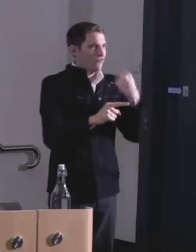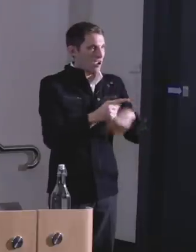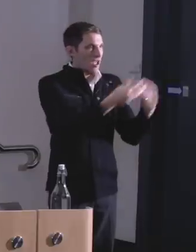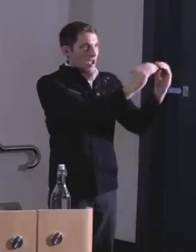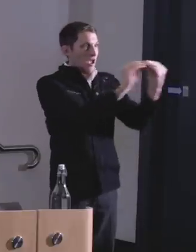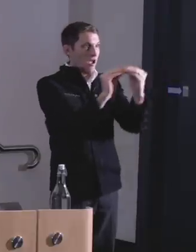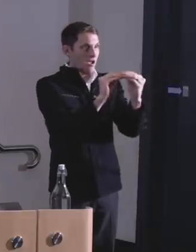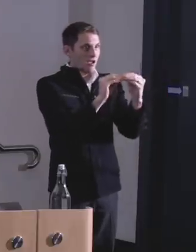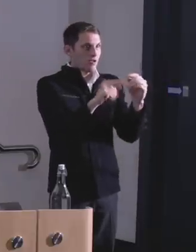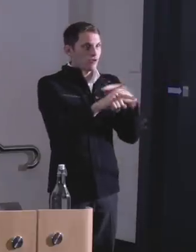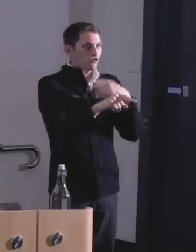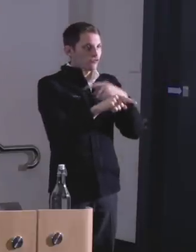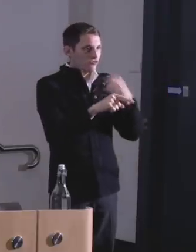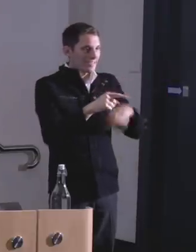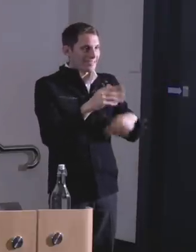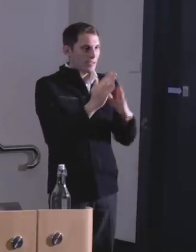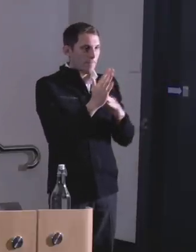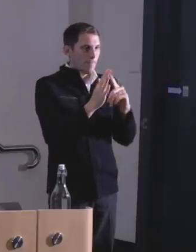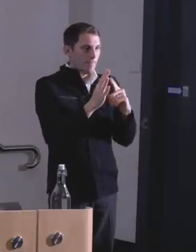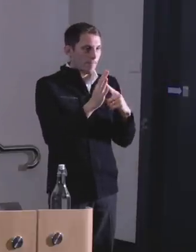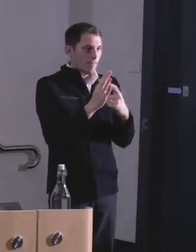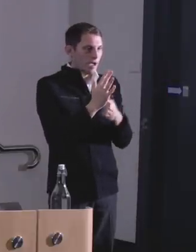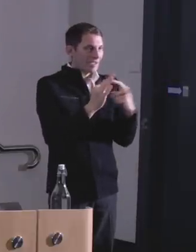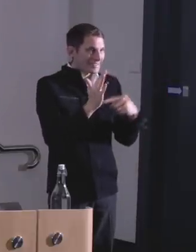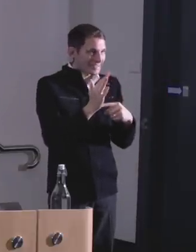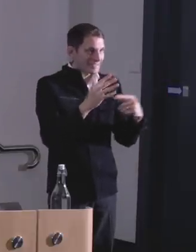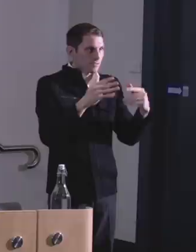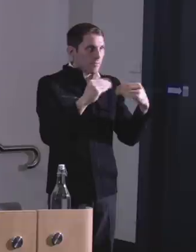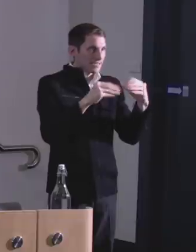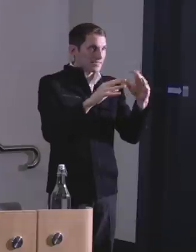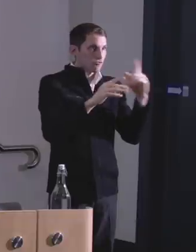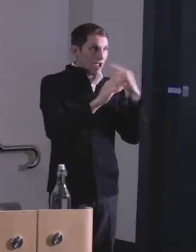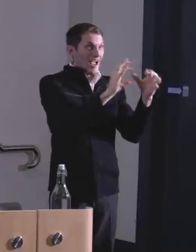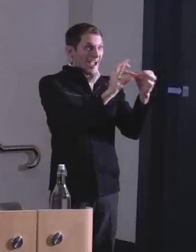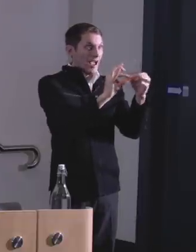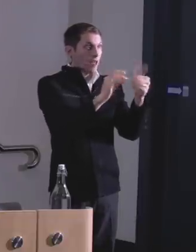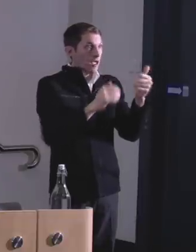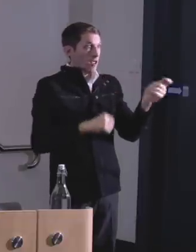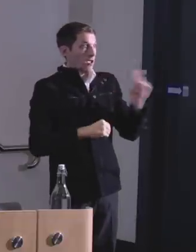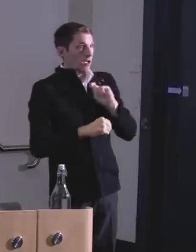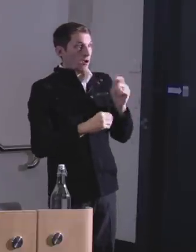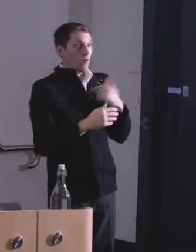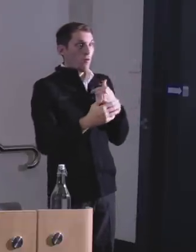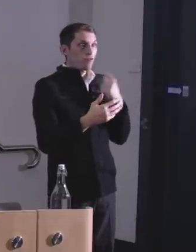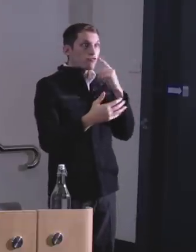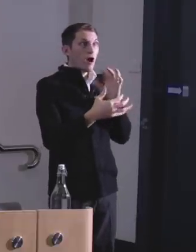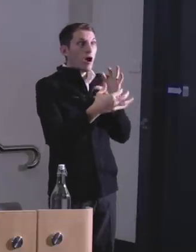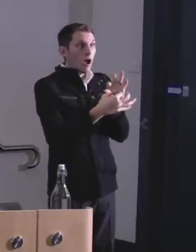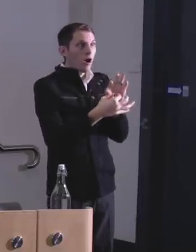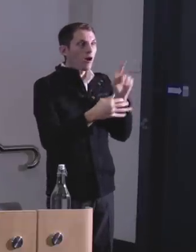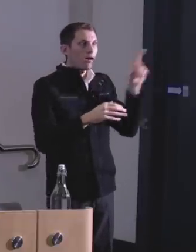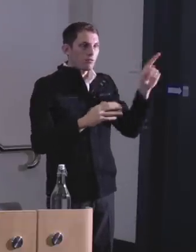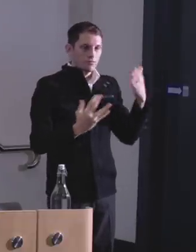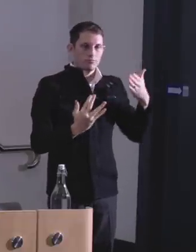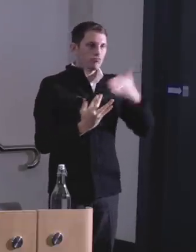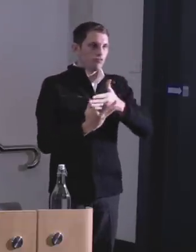the Chinese market and so forth. But when it comes to us in the Pacific, they say,